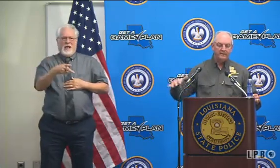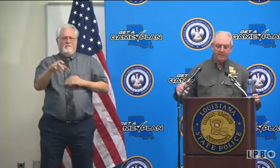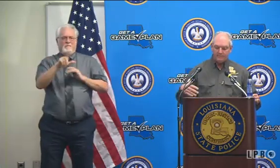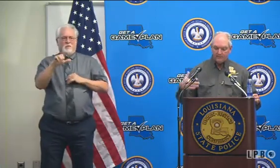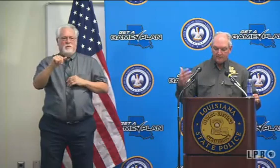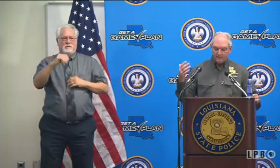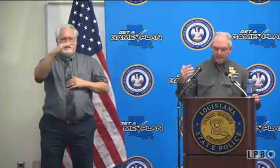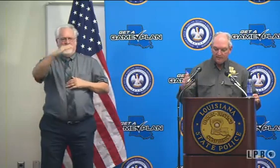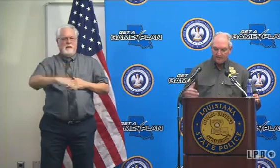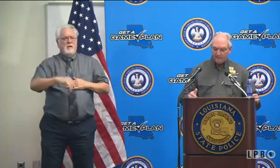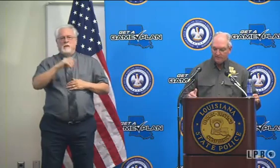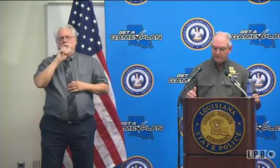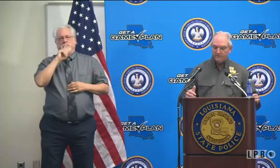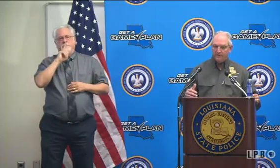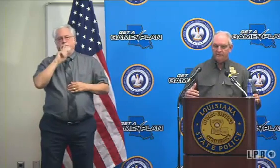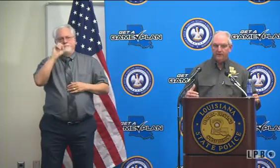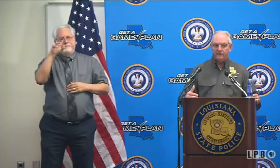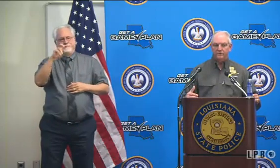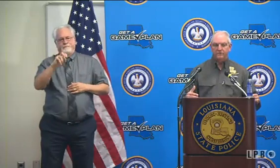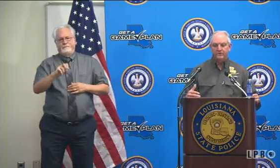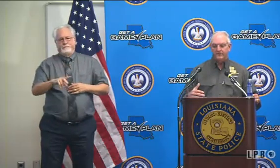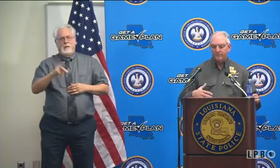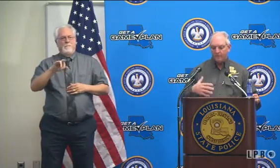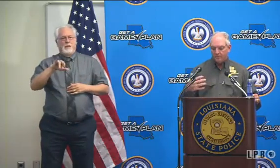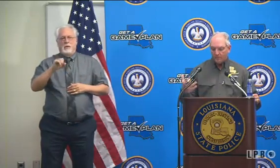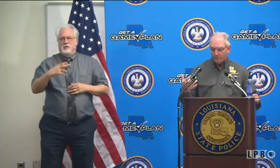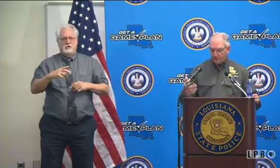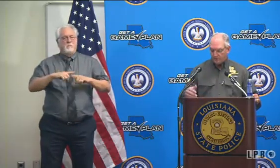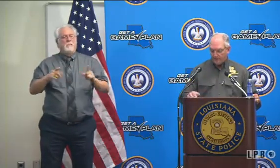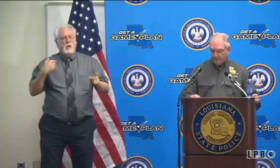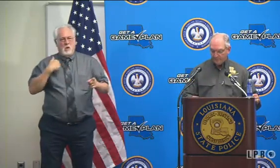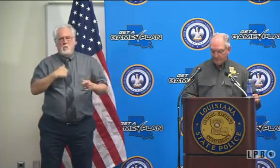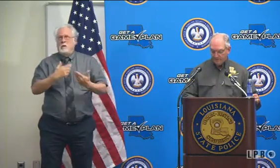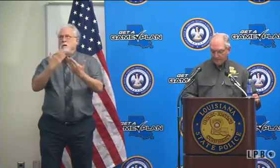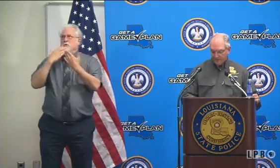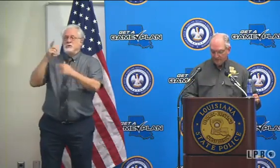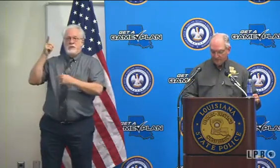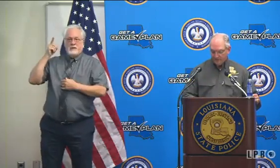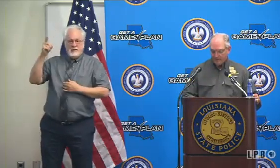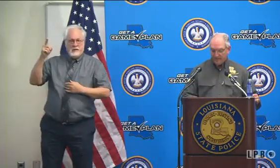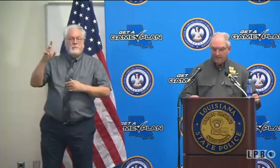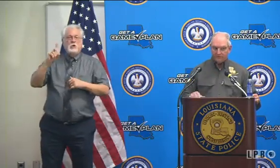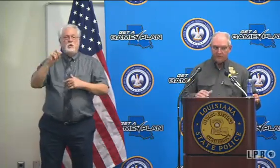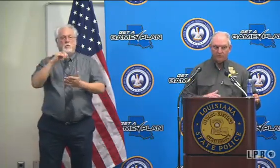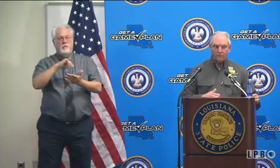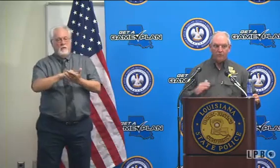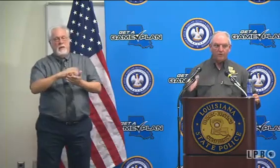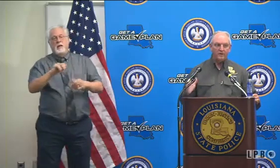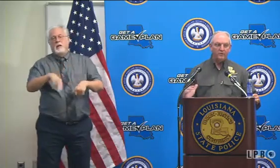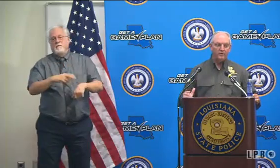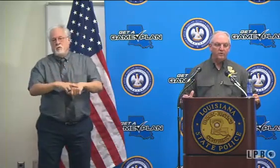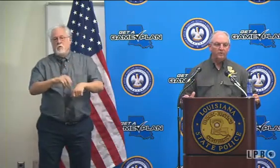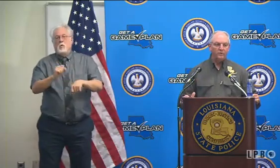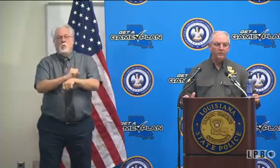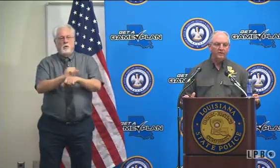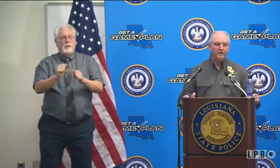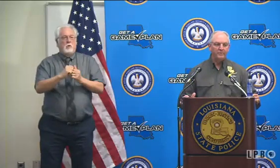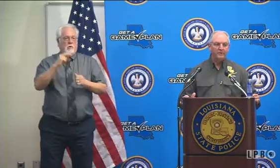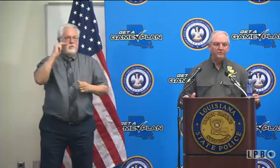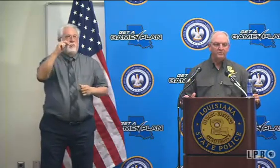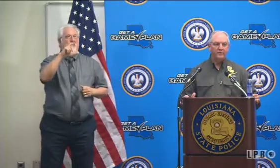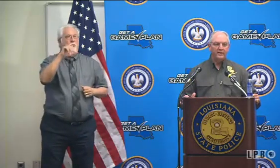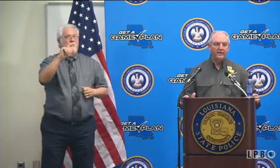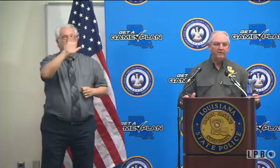state. I'm not going to read the long list of parishes, but we appreciate him doing that, and of course we're working with North